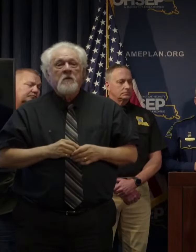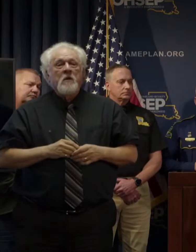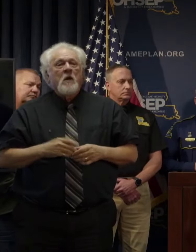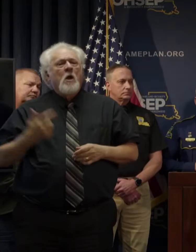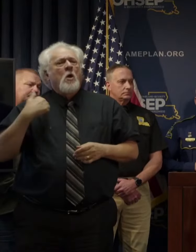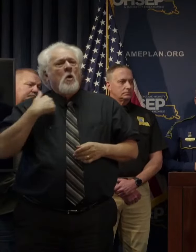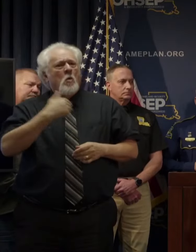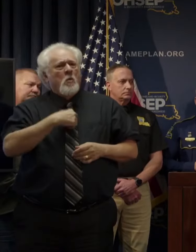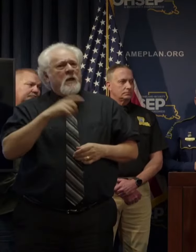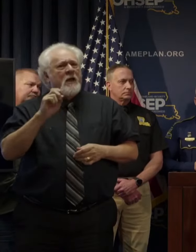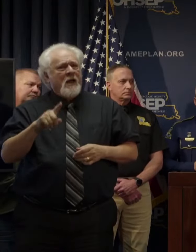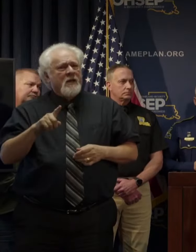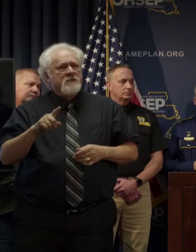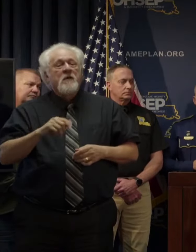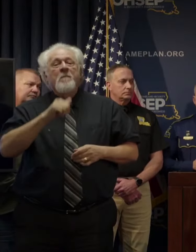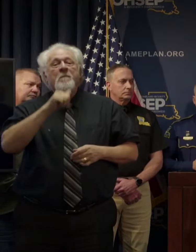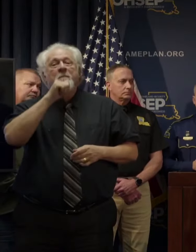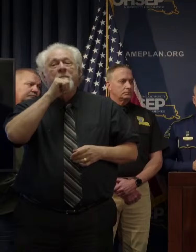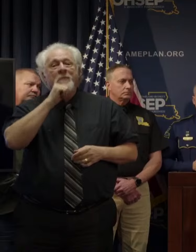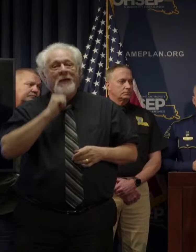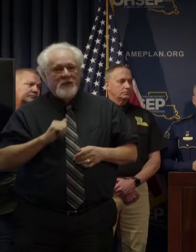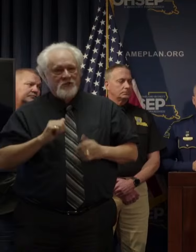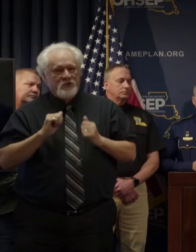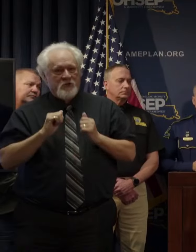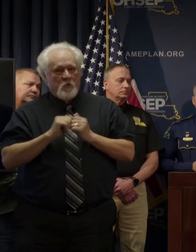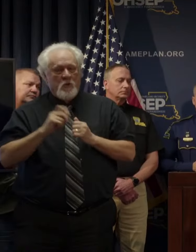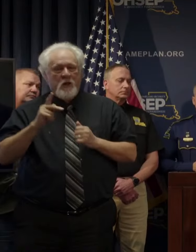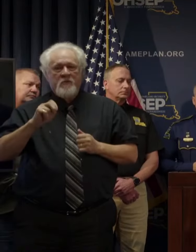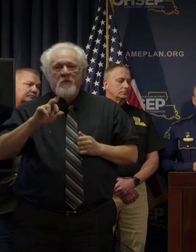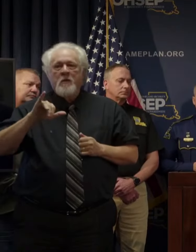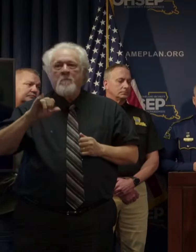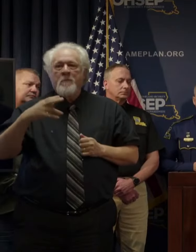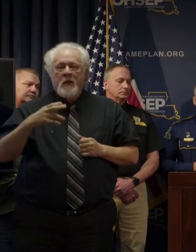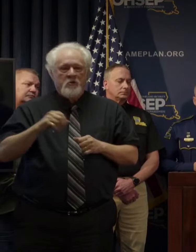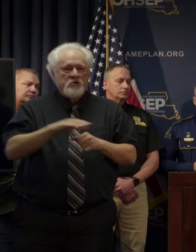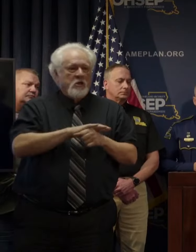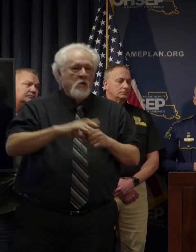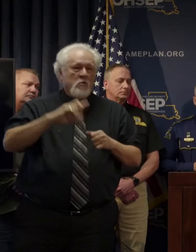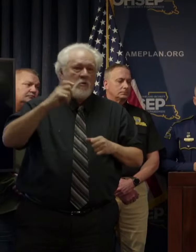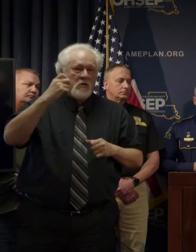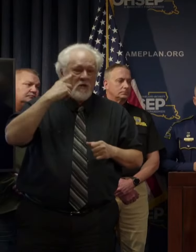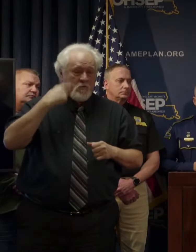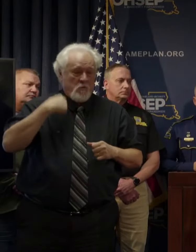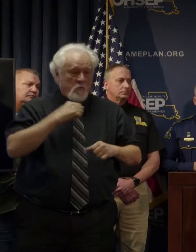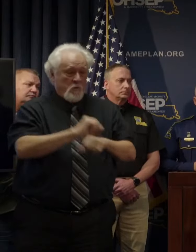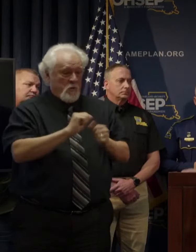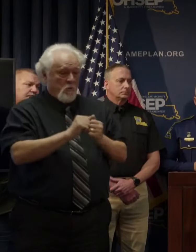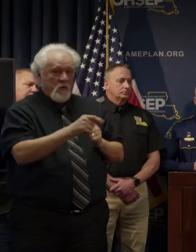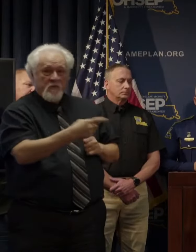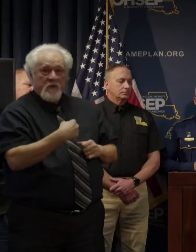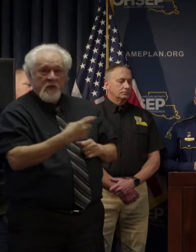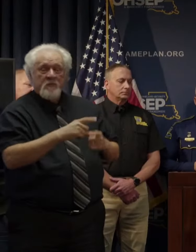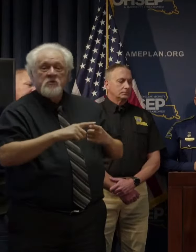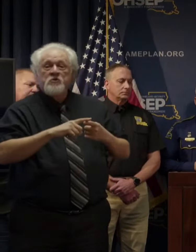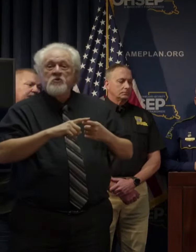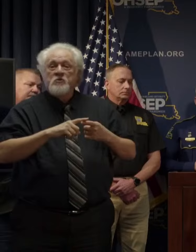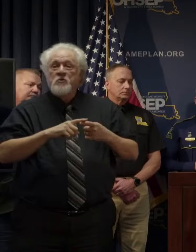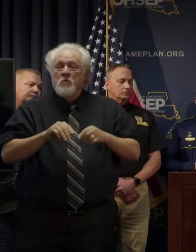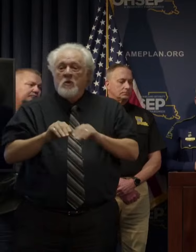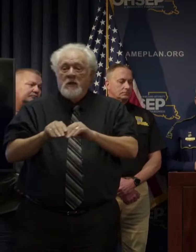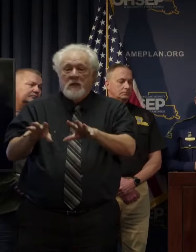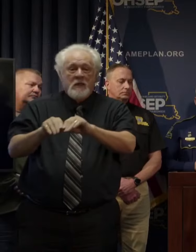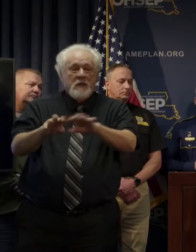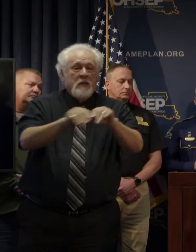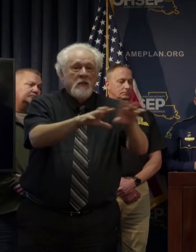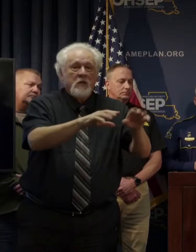We ask that you be patient with the parish and local governments as we work with them to clear the roads